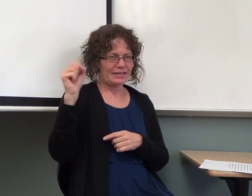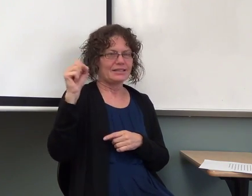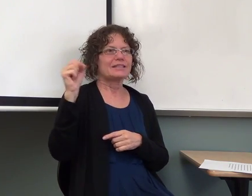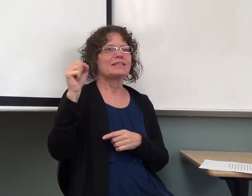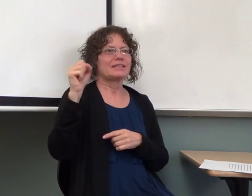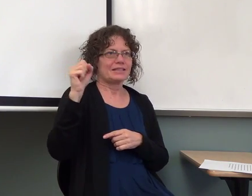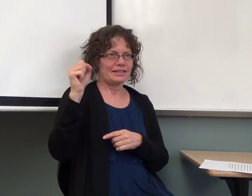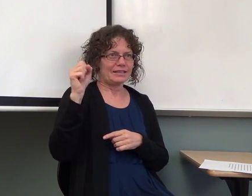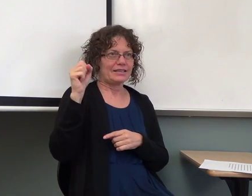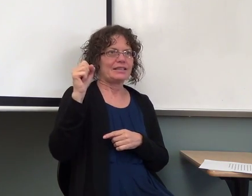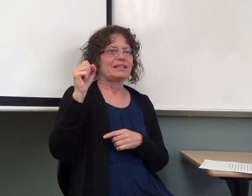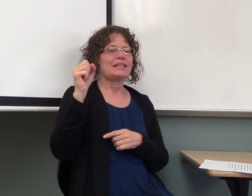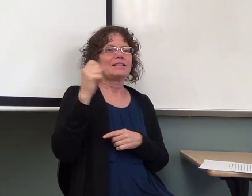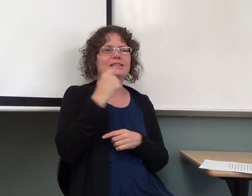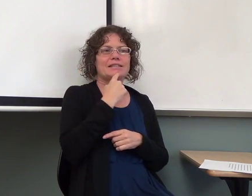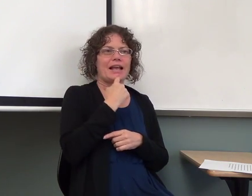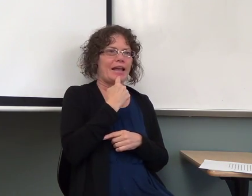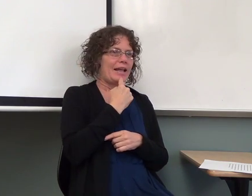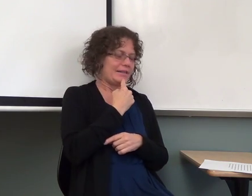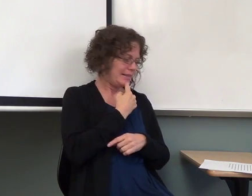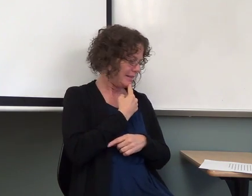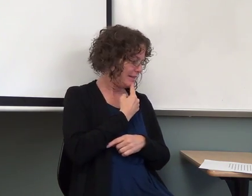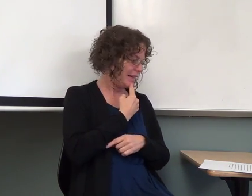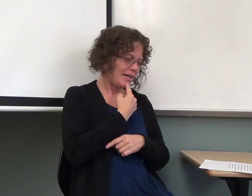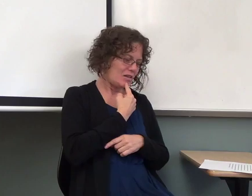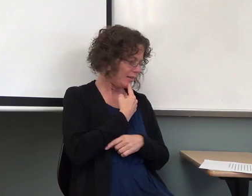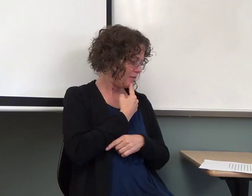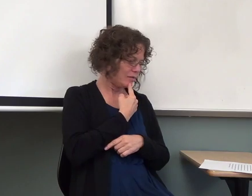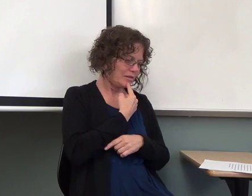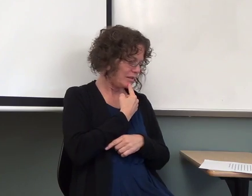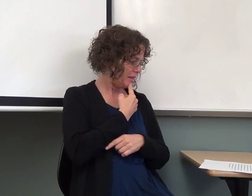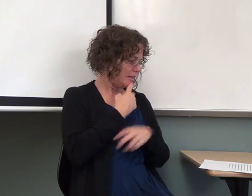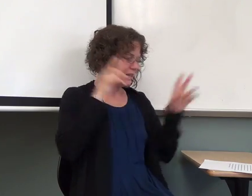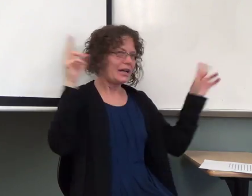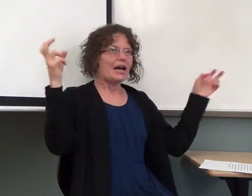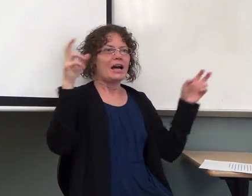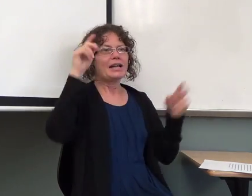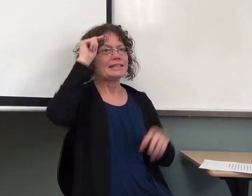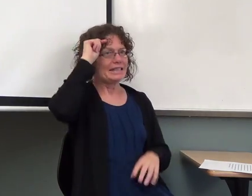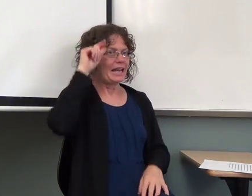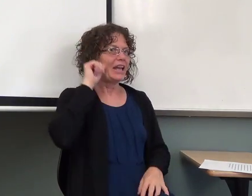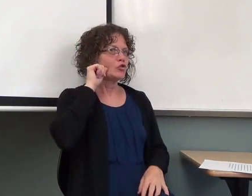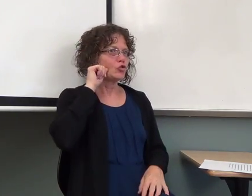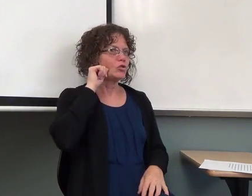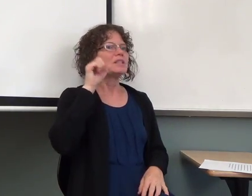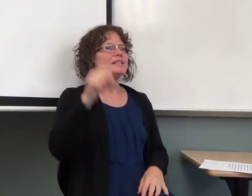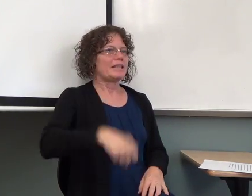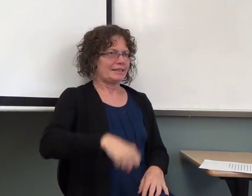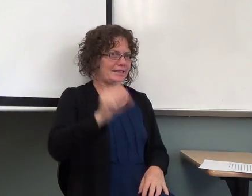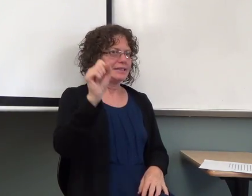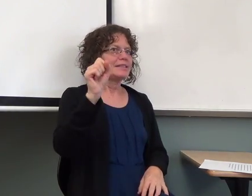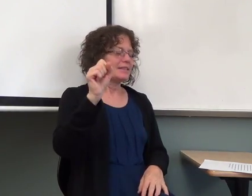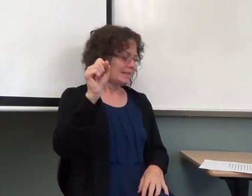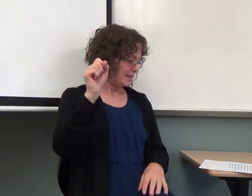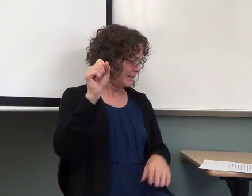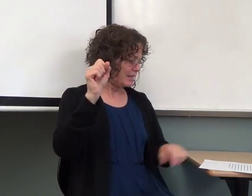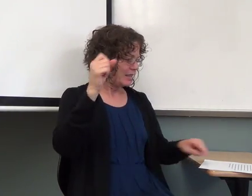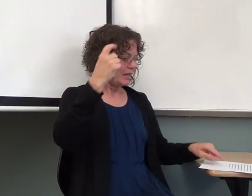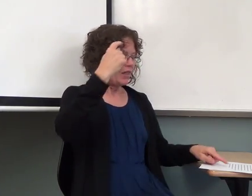Said? No. No. Teenagers? Yeah. Yes. Yes. Think? No. No.